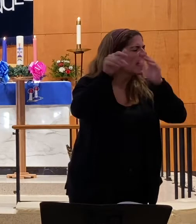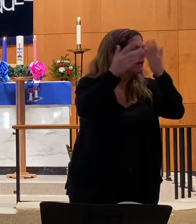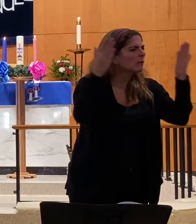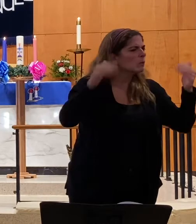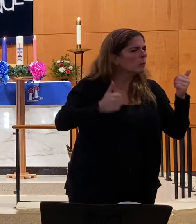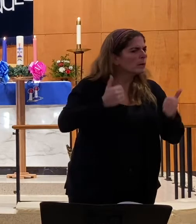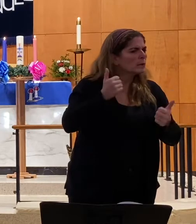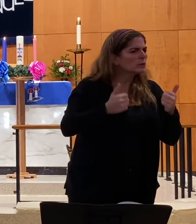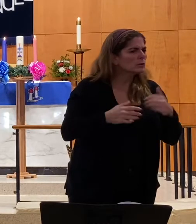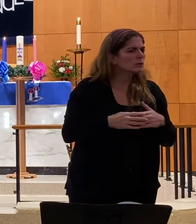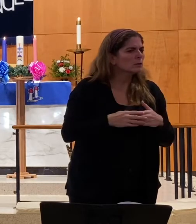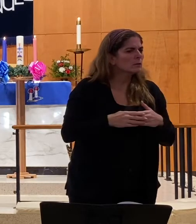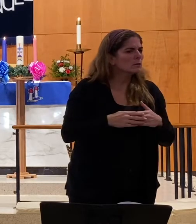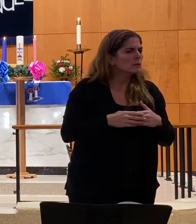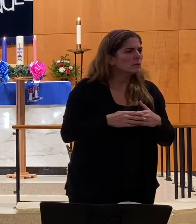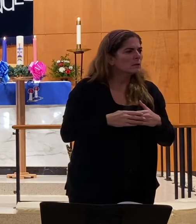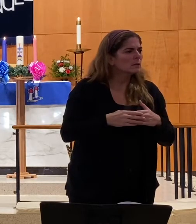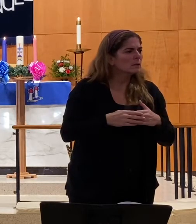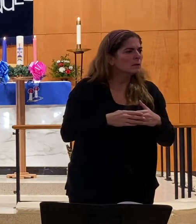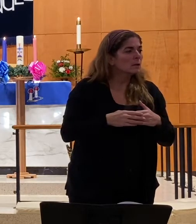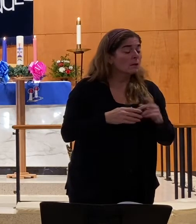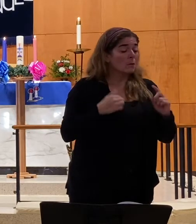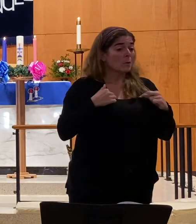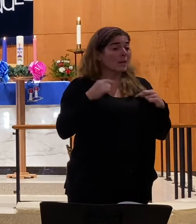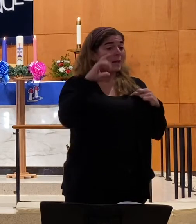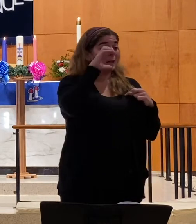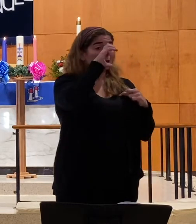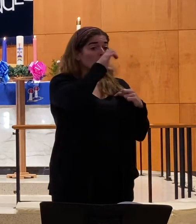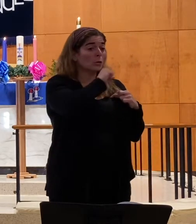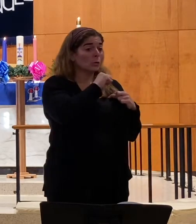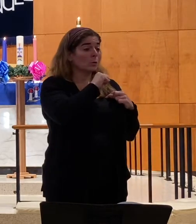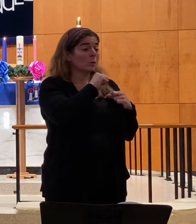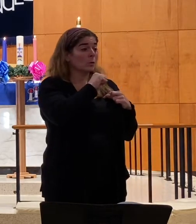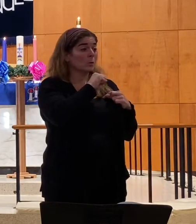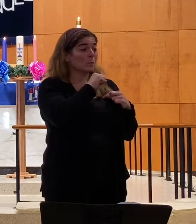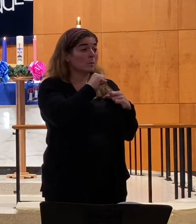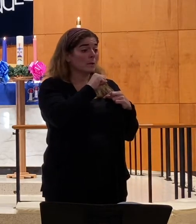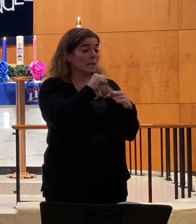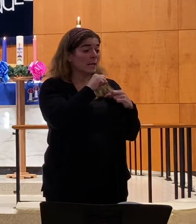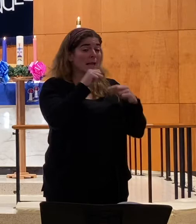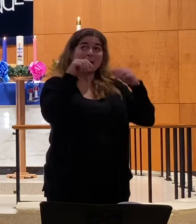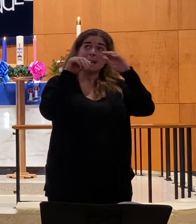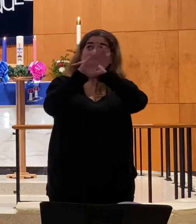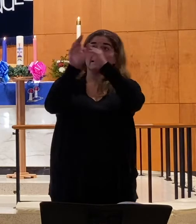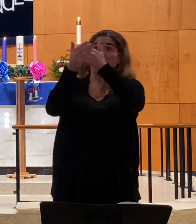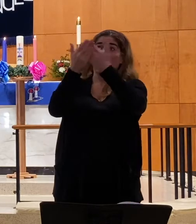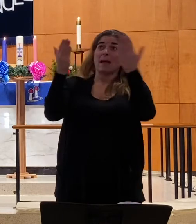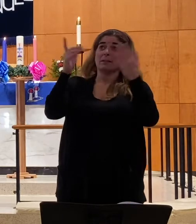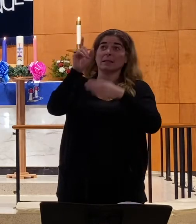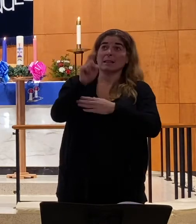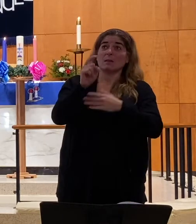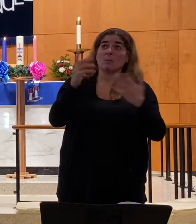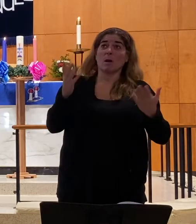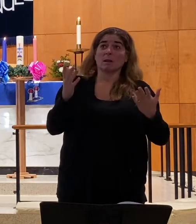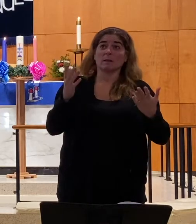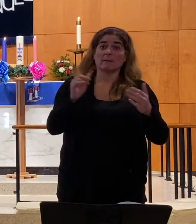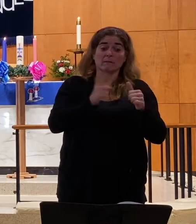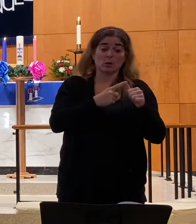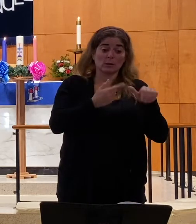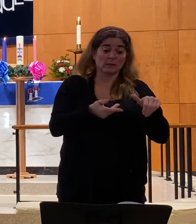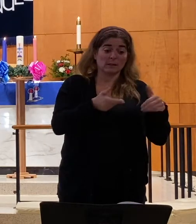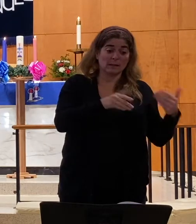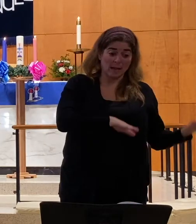all is that little boy's assumption that the only thing you need to be to get into heaven is dead.